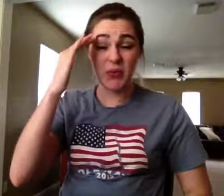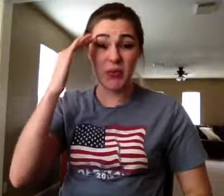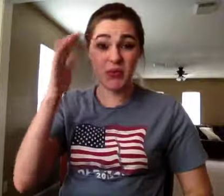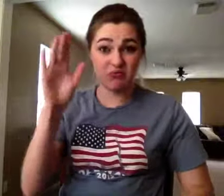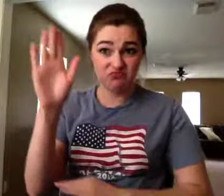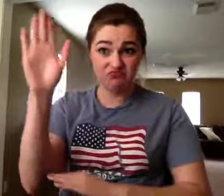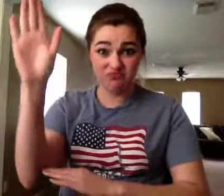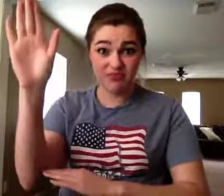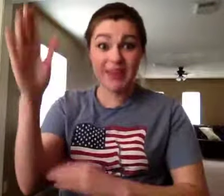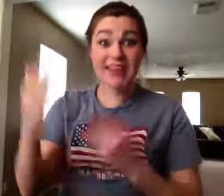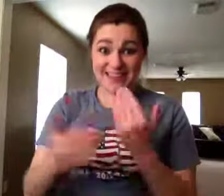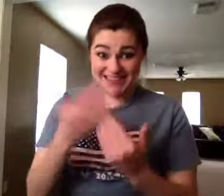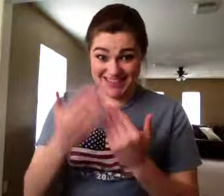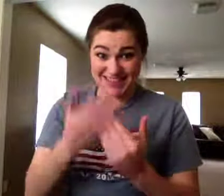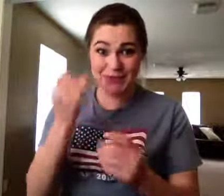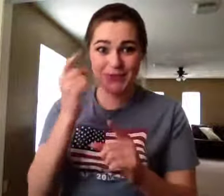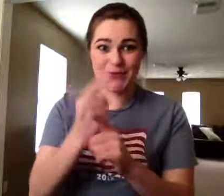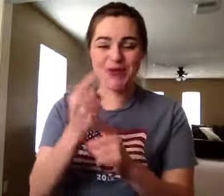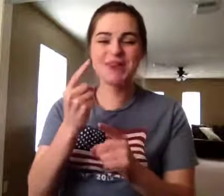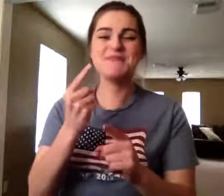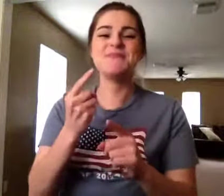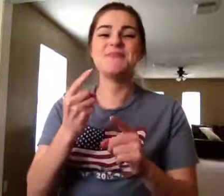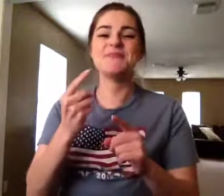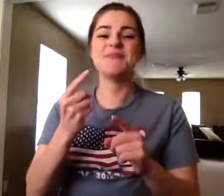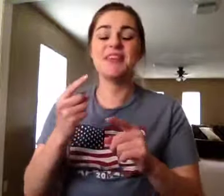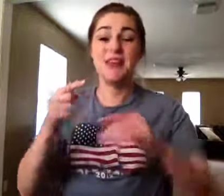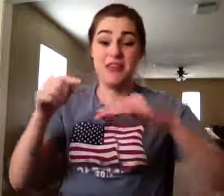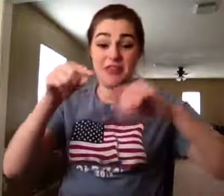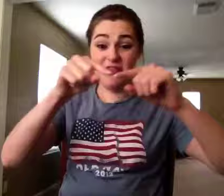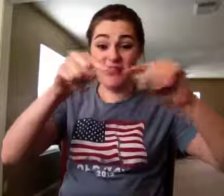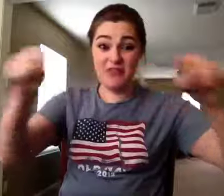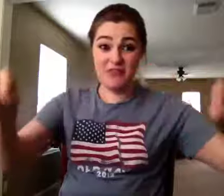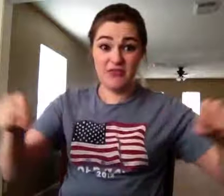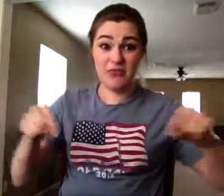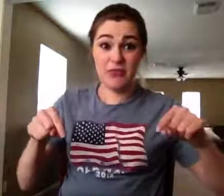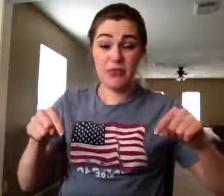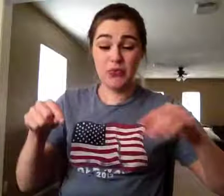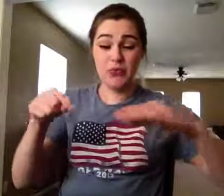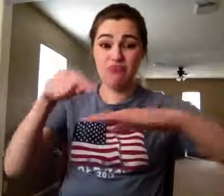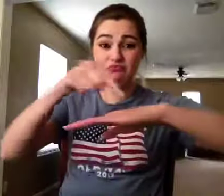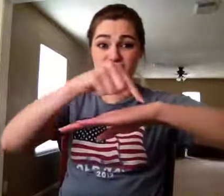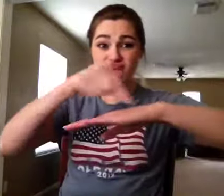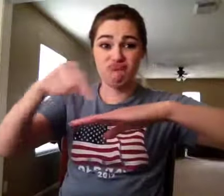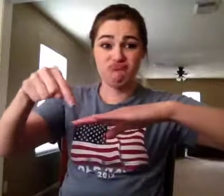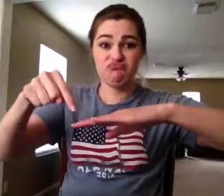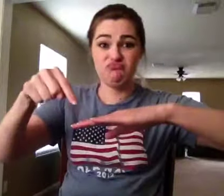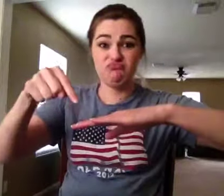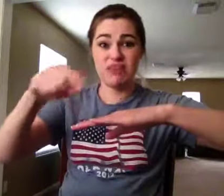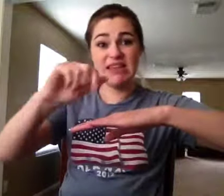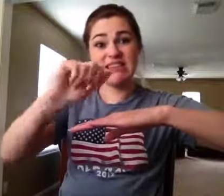it? We know each side is 10 feet, so the area of the floor is 100 square feet.